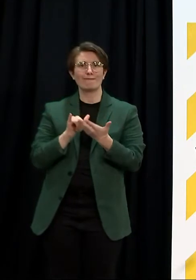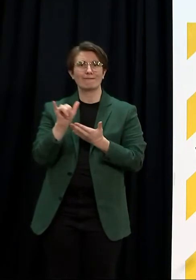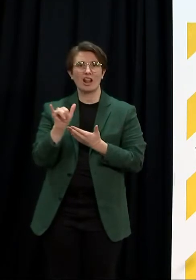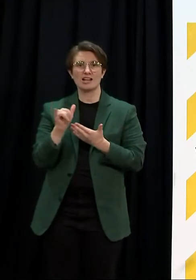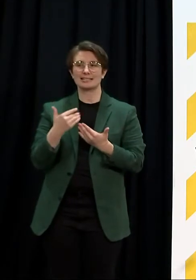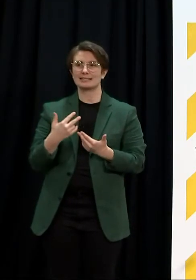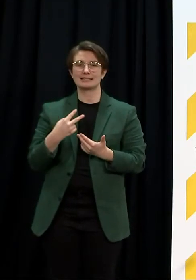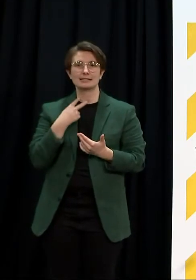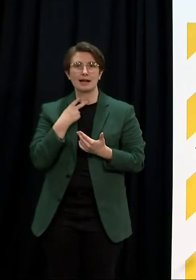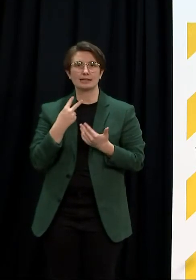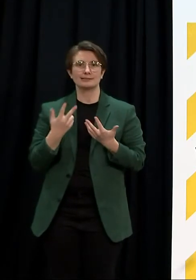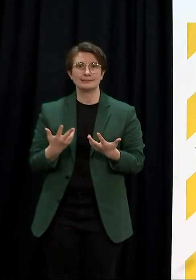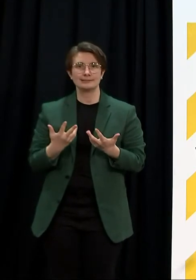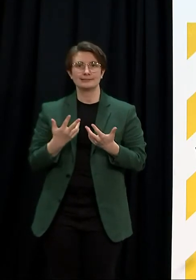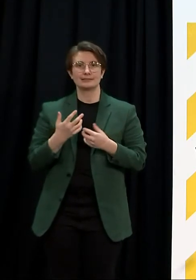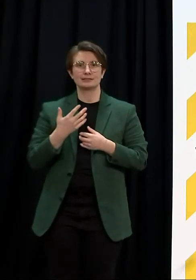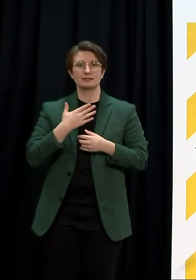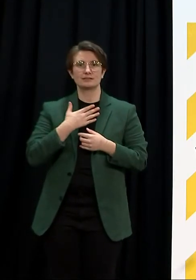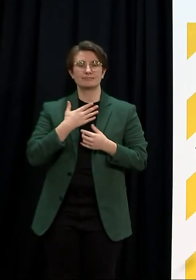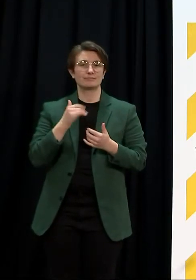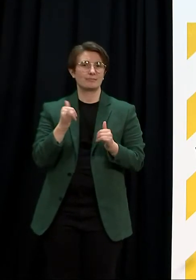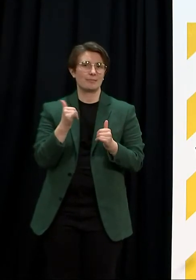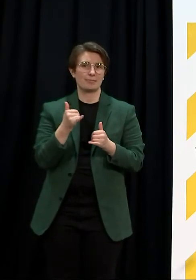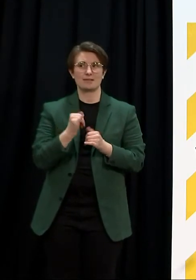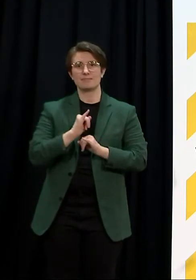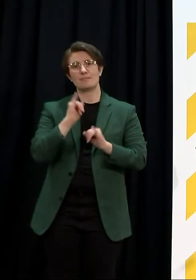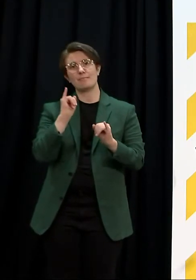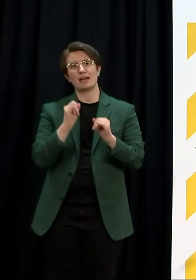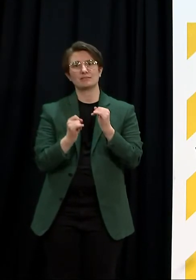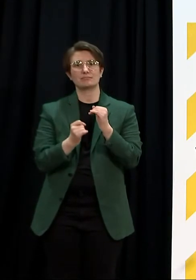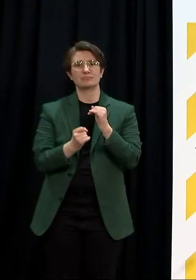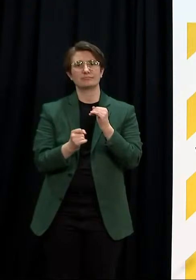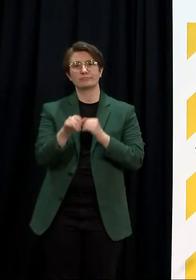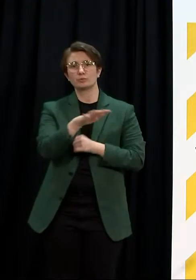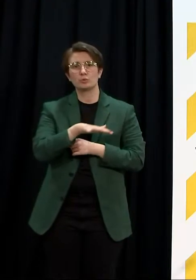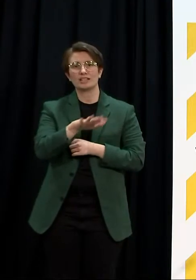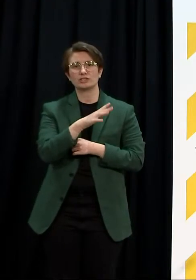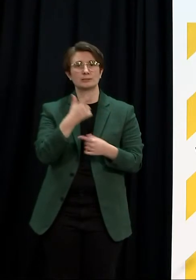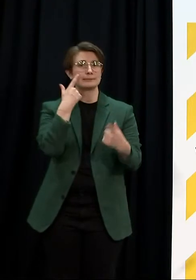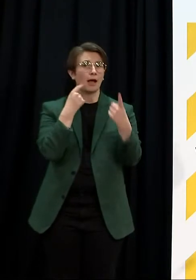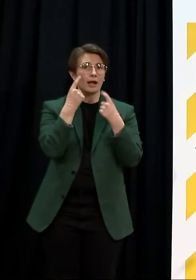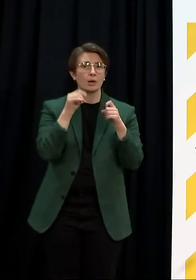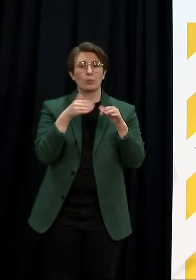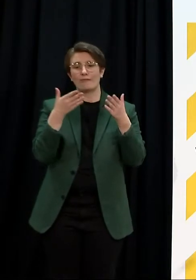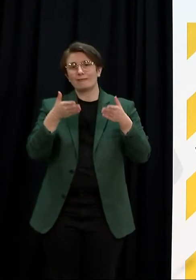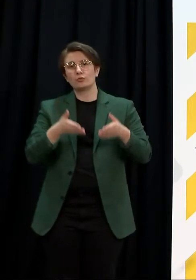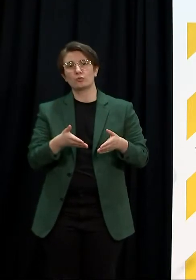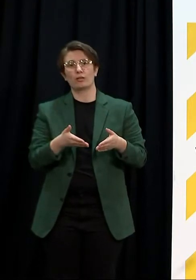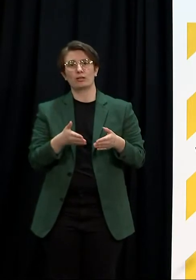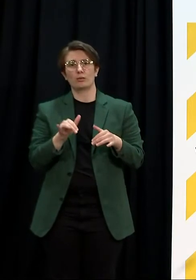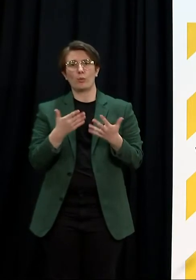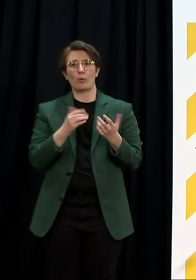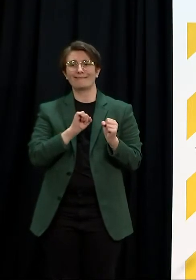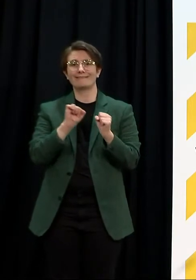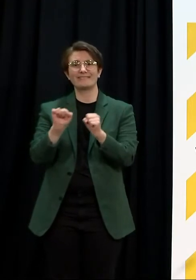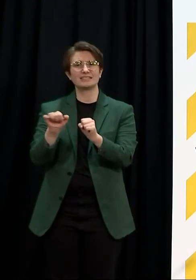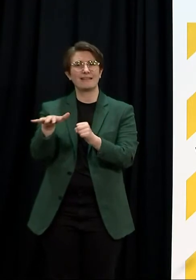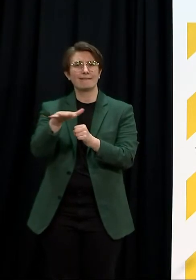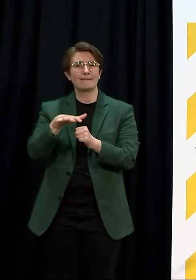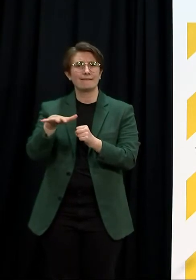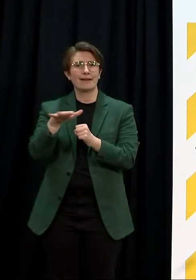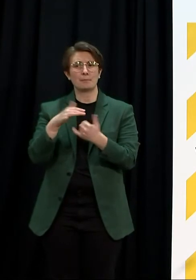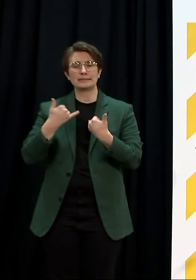those that may be wishing to travel for quite distressing reasons, such as attending tangihanga or funerals or visiting terminally ill whānau.